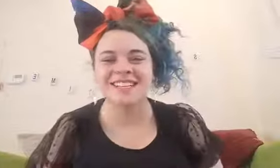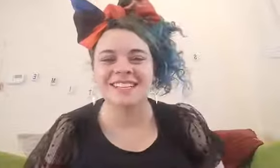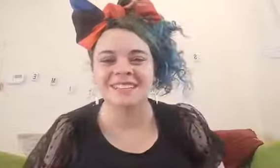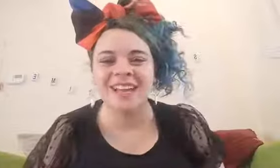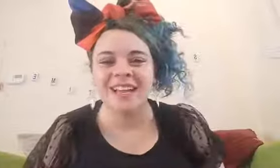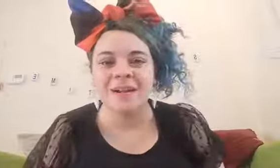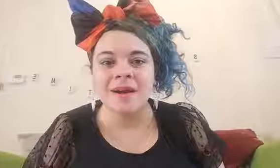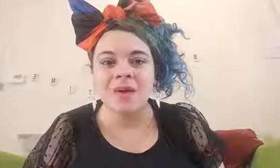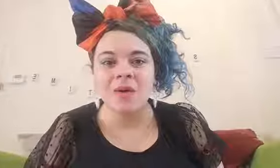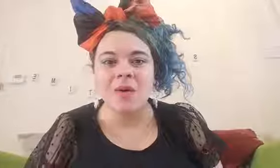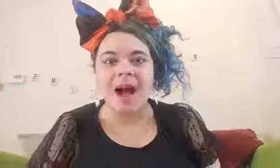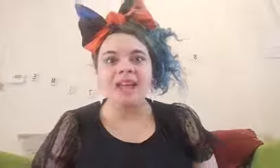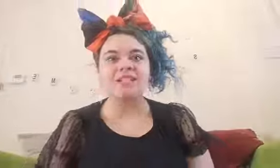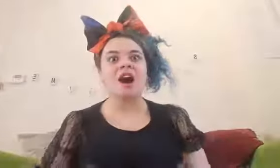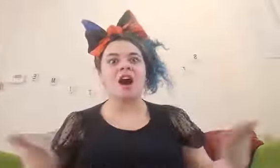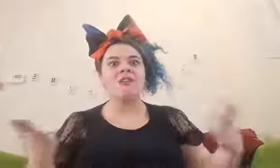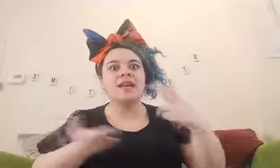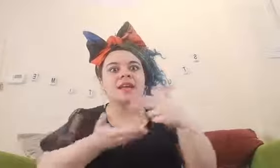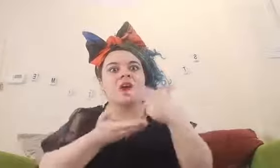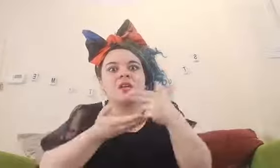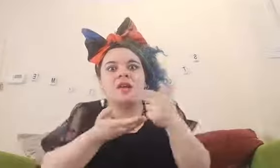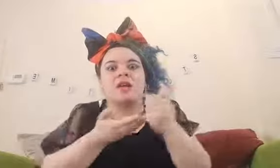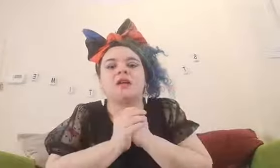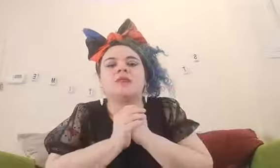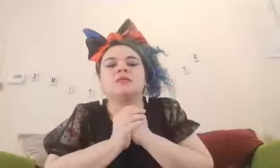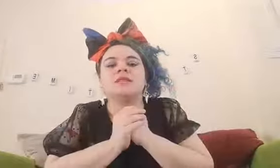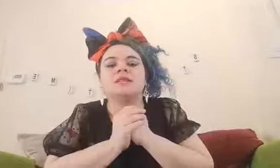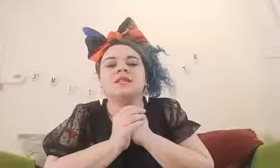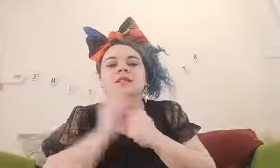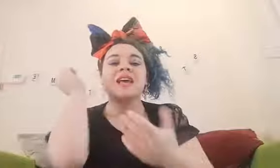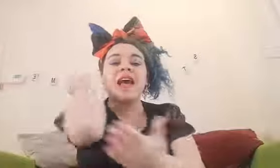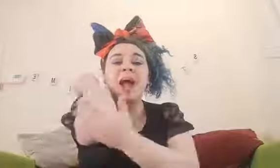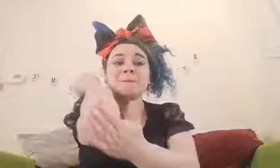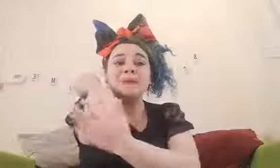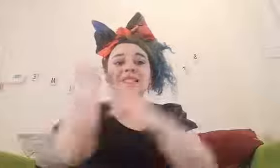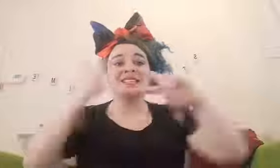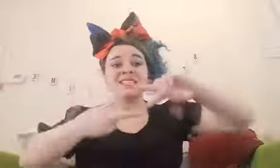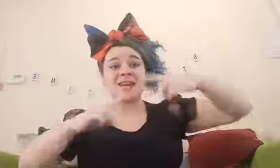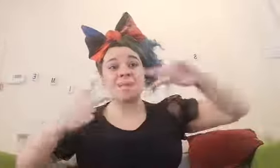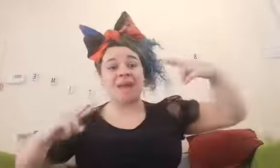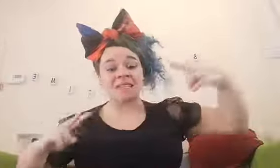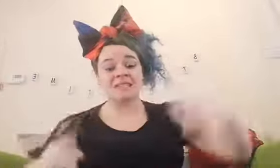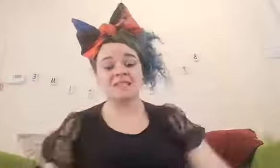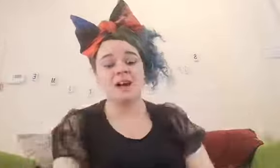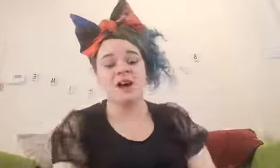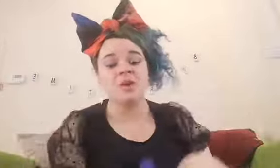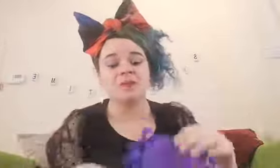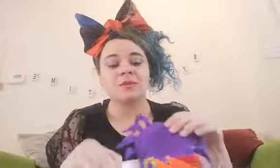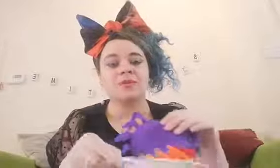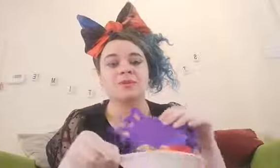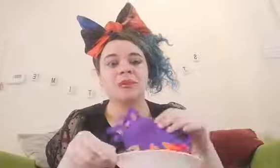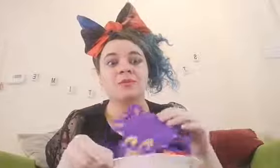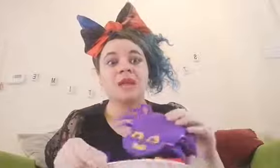love it. Oh, and curry. Curry. Oh, delicious. And biscuits and pasta.